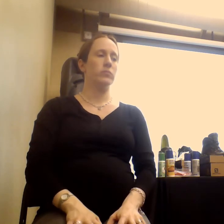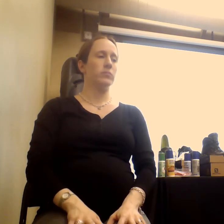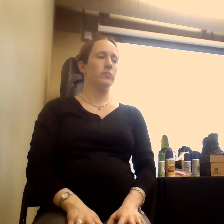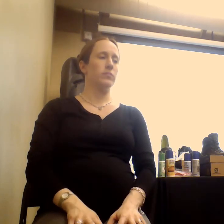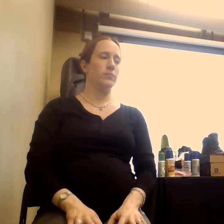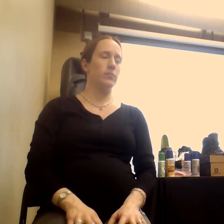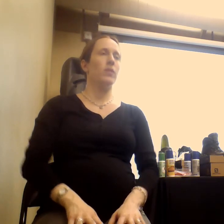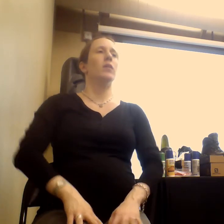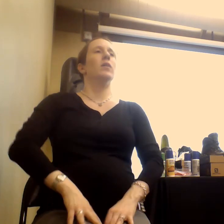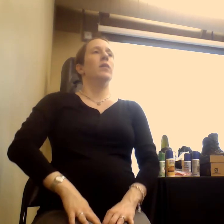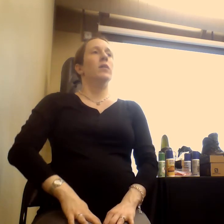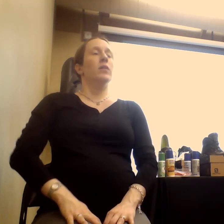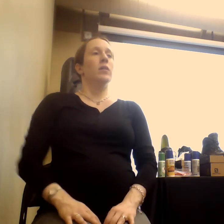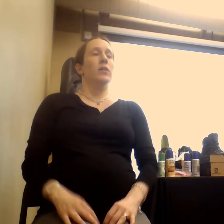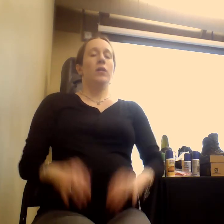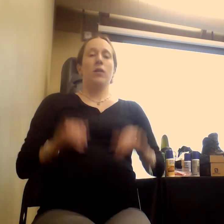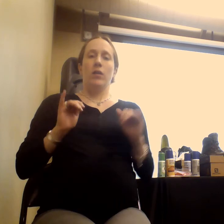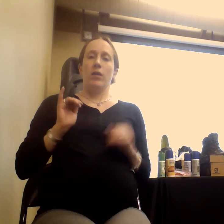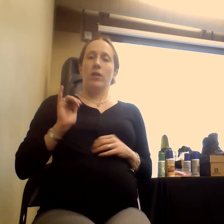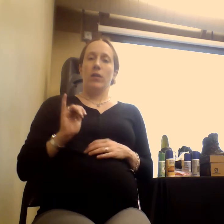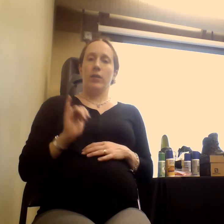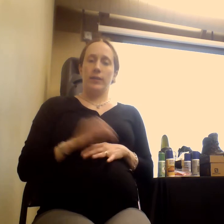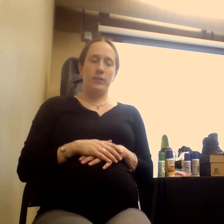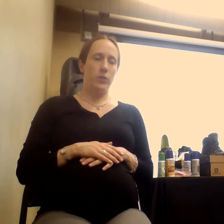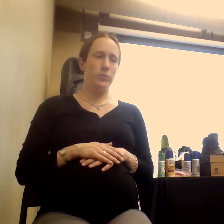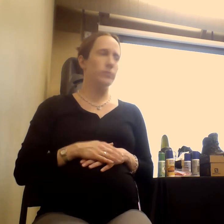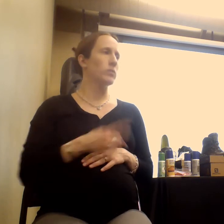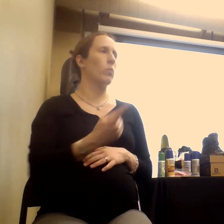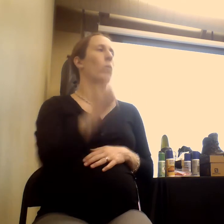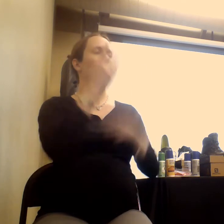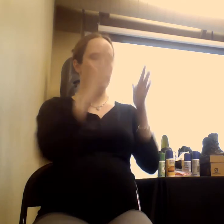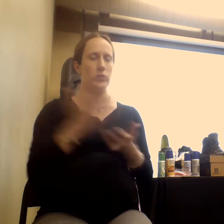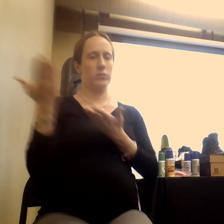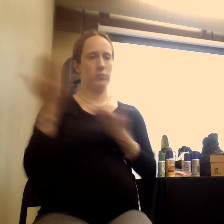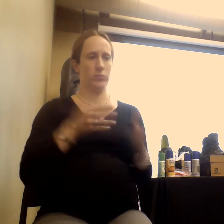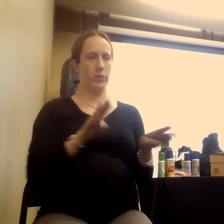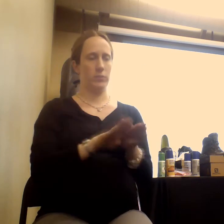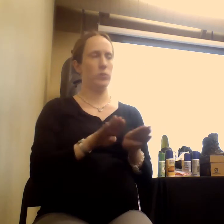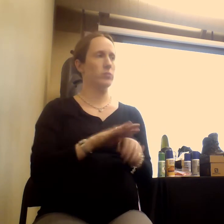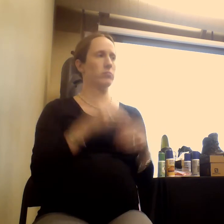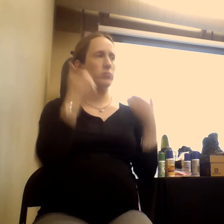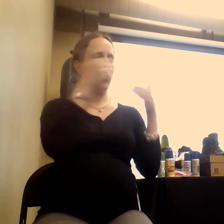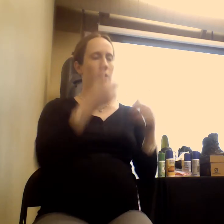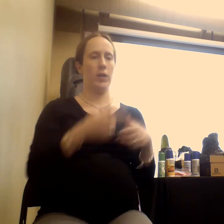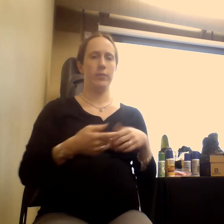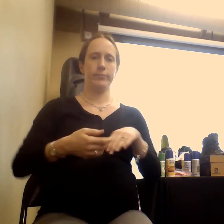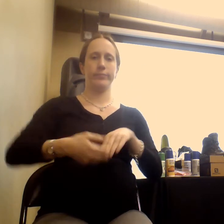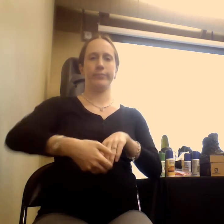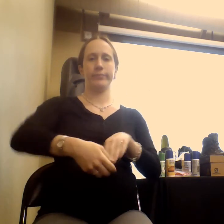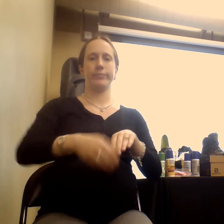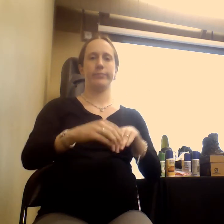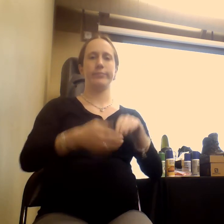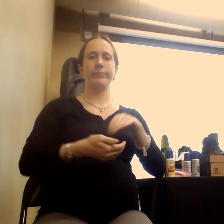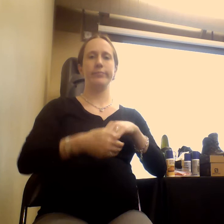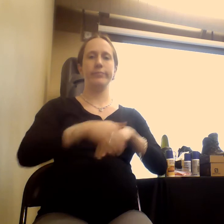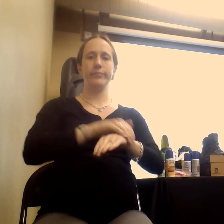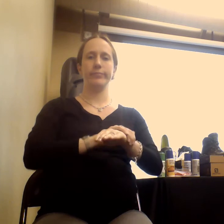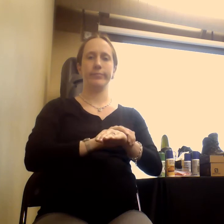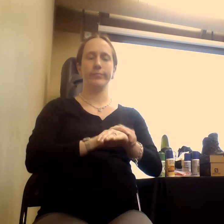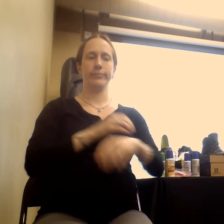All right. So if we only have one person with boots, go ahead and put them on. And we're going to try to do some different techniques. I was hoping to break up in